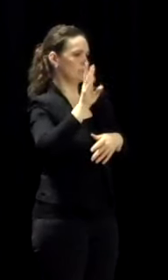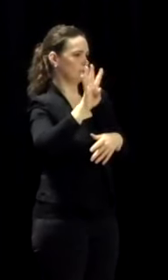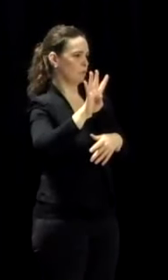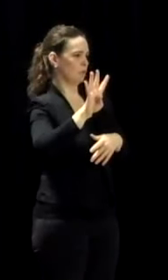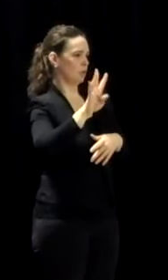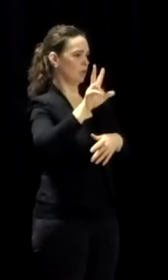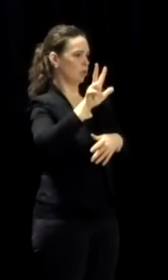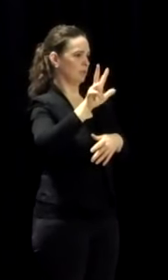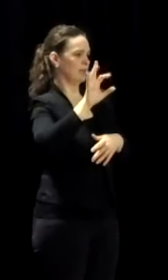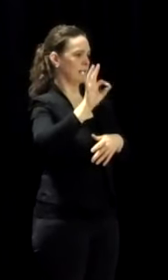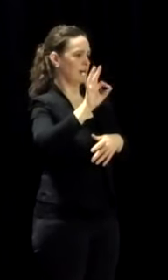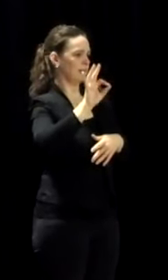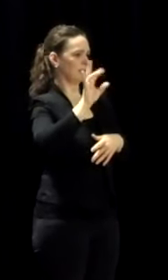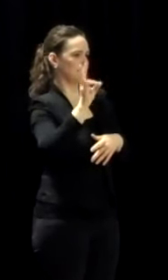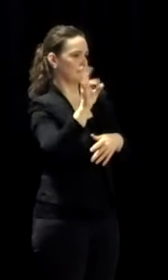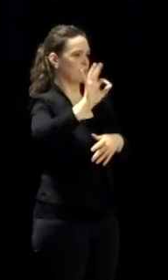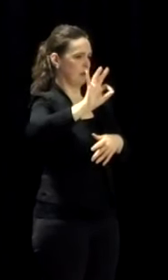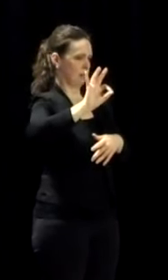315-464-3979.